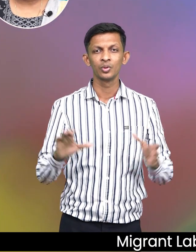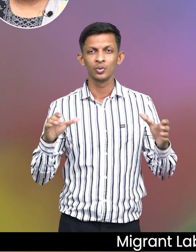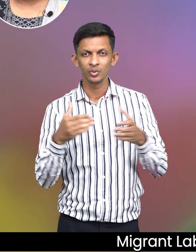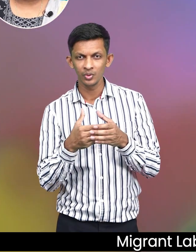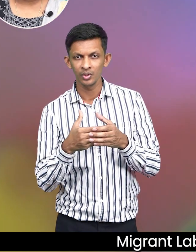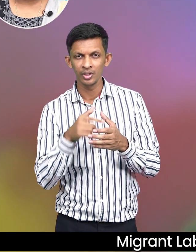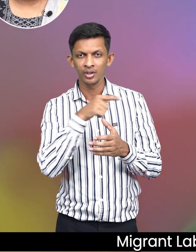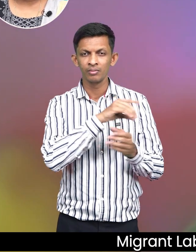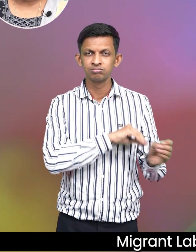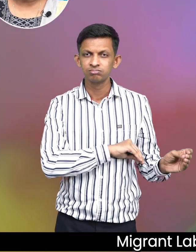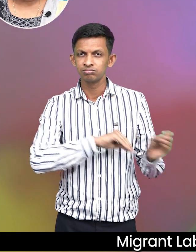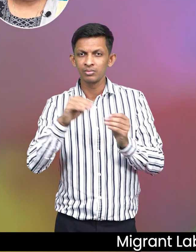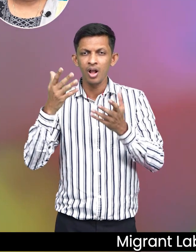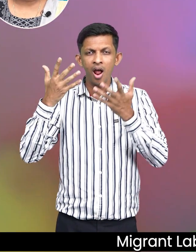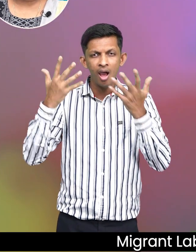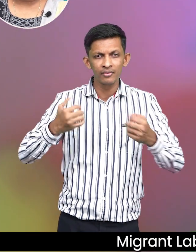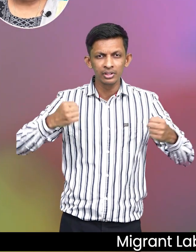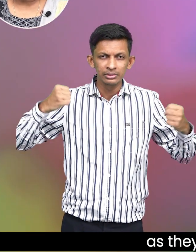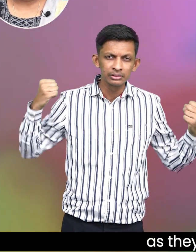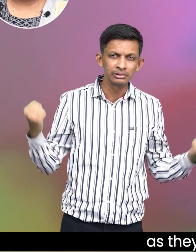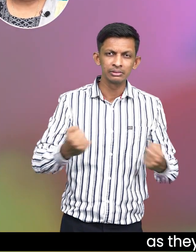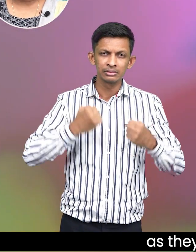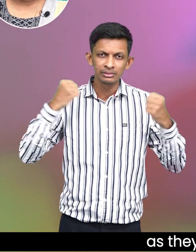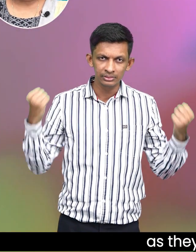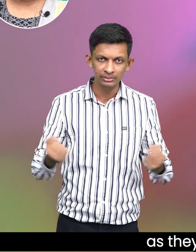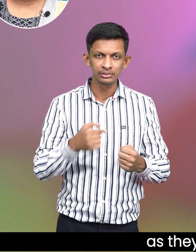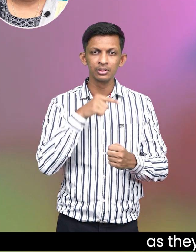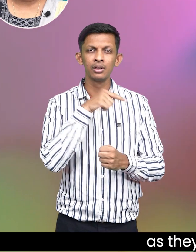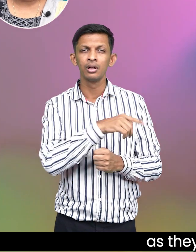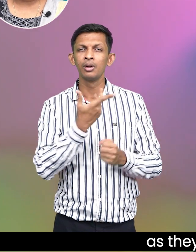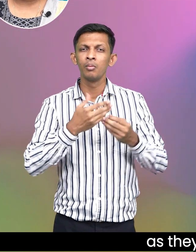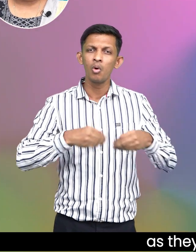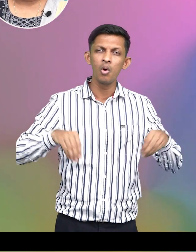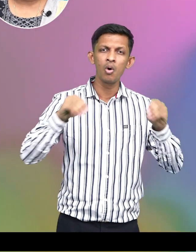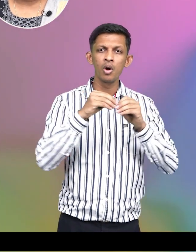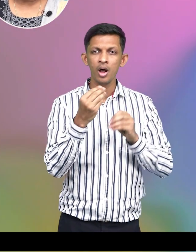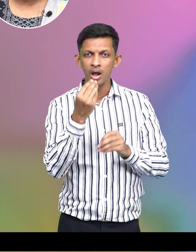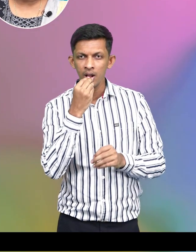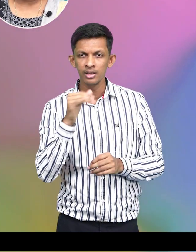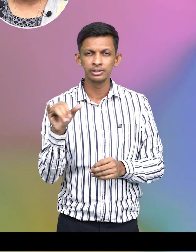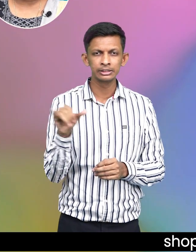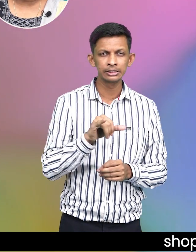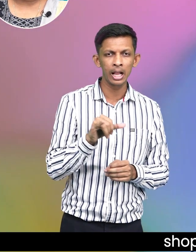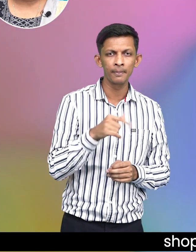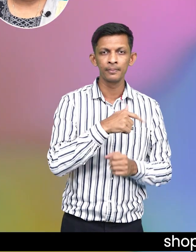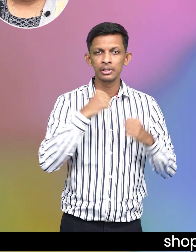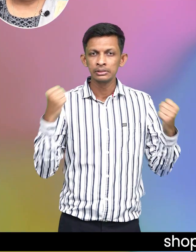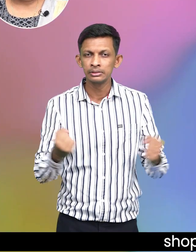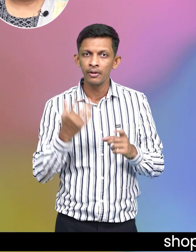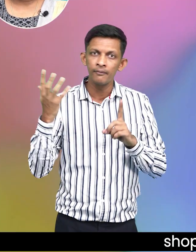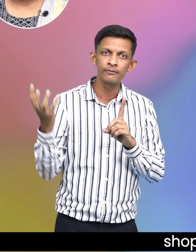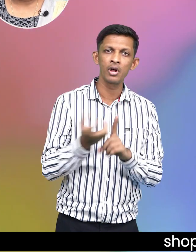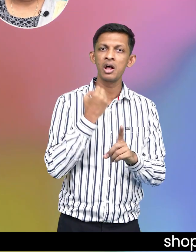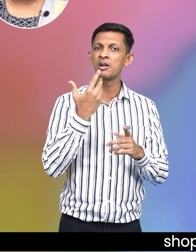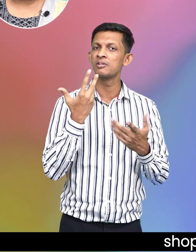Migrant laborers spend more on food as they cannot get food grains from fair prices shops